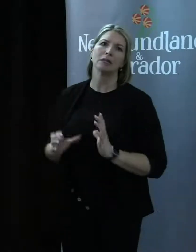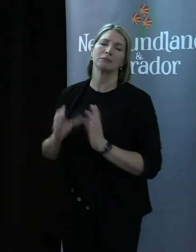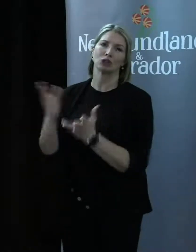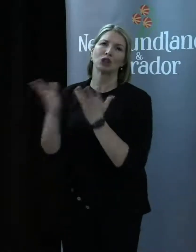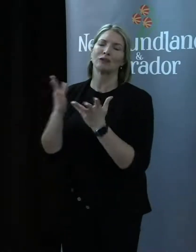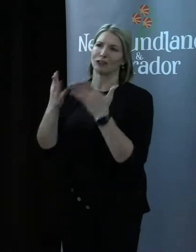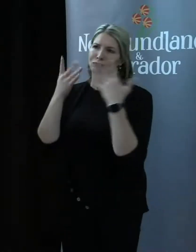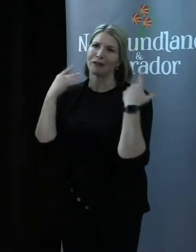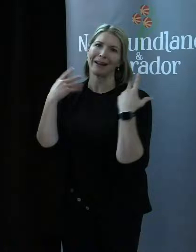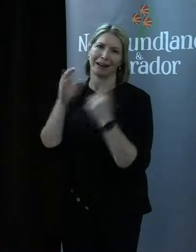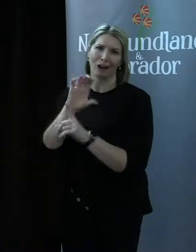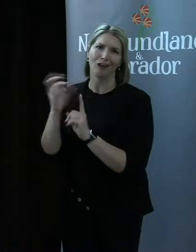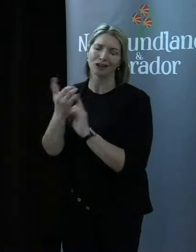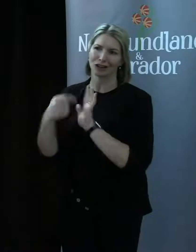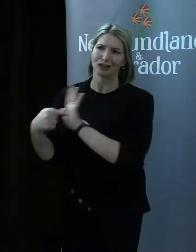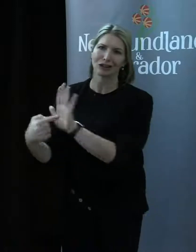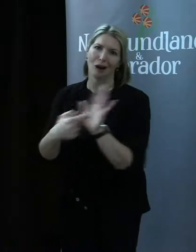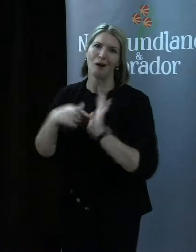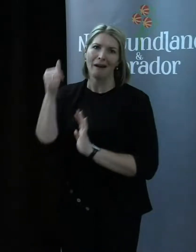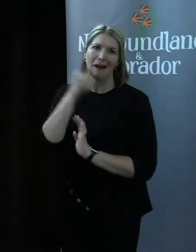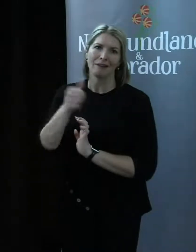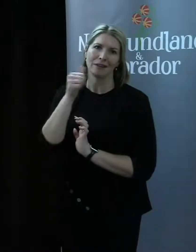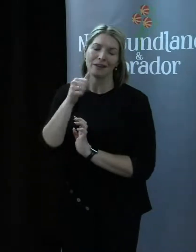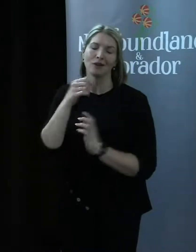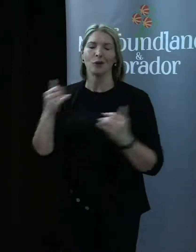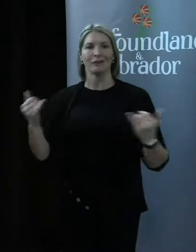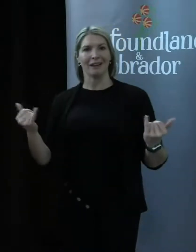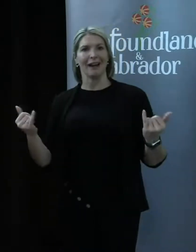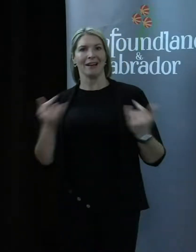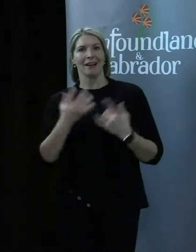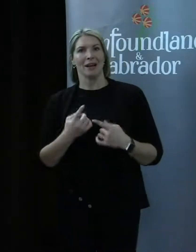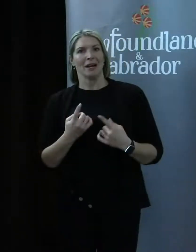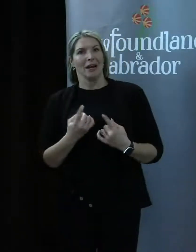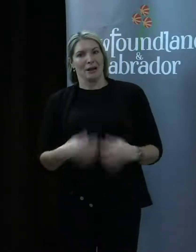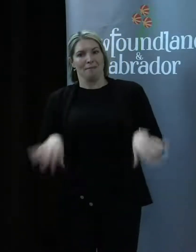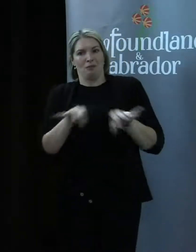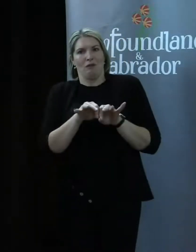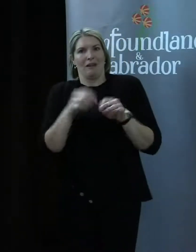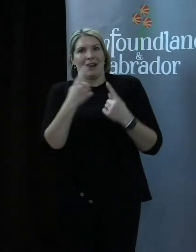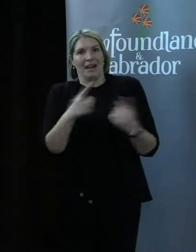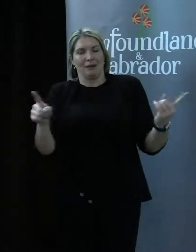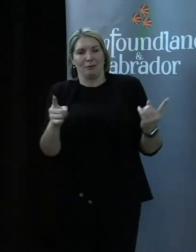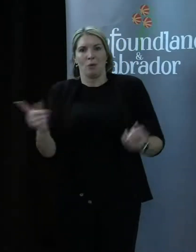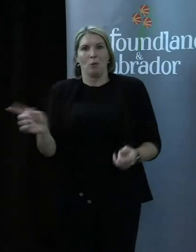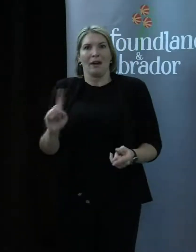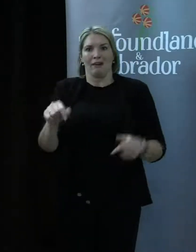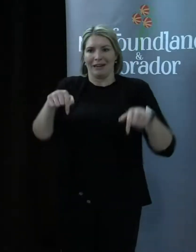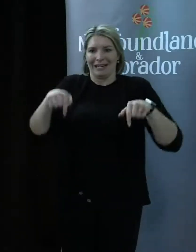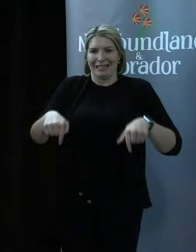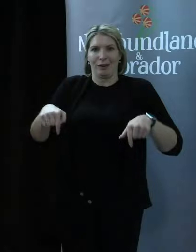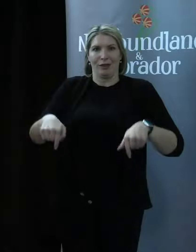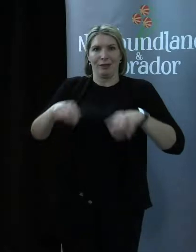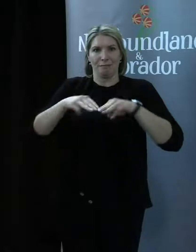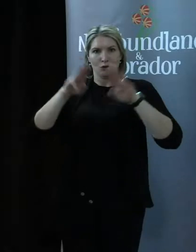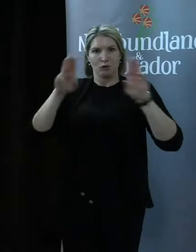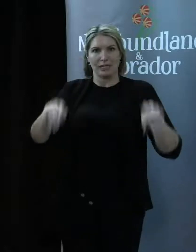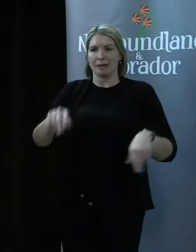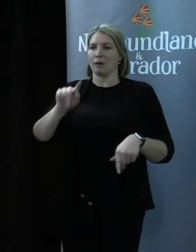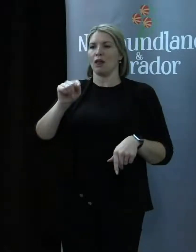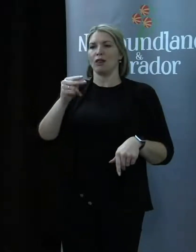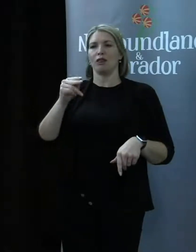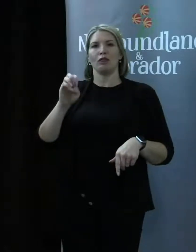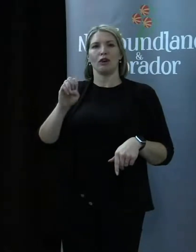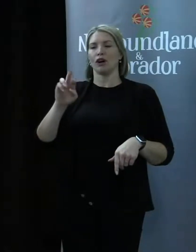it's very fitting that we're marking this occasion here today at the Rooms. Within these walls, we are surrounded by